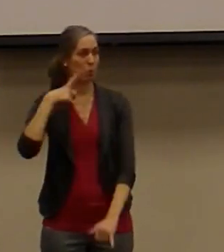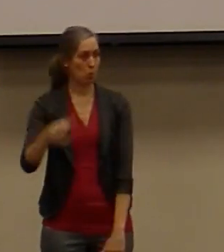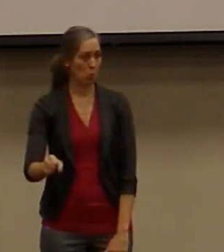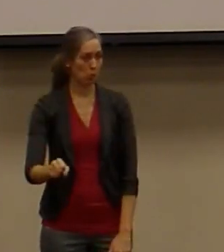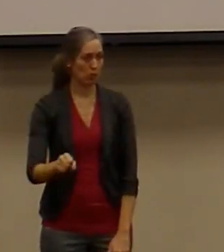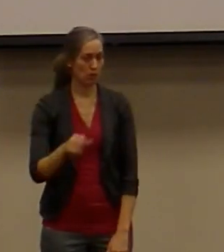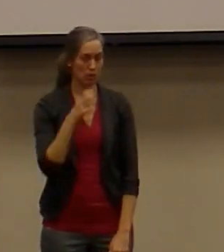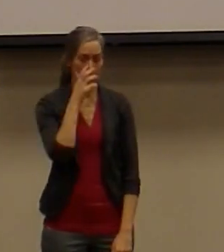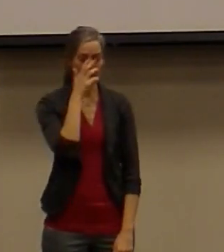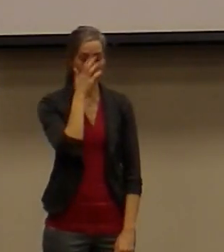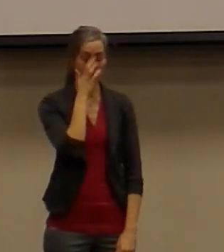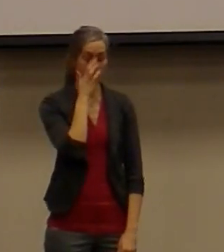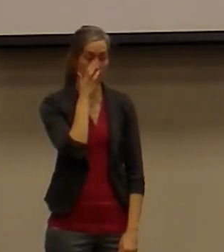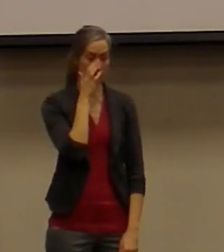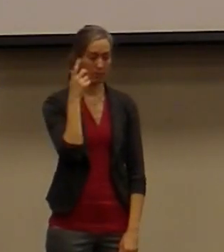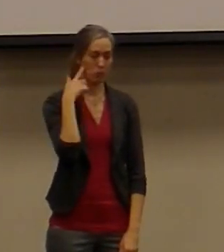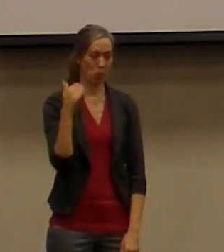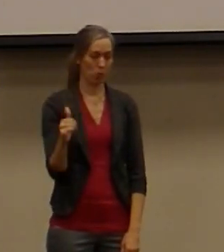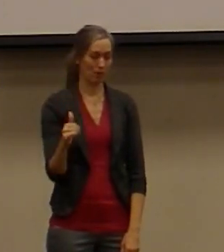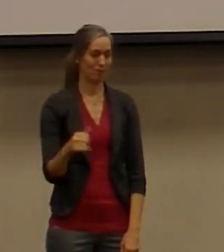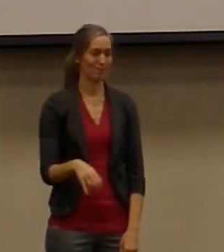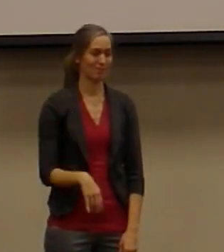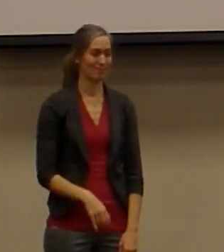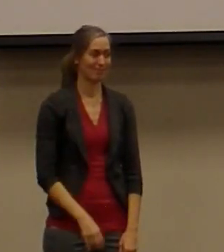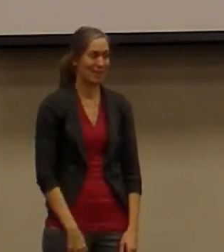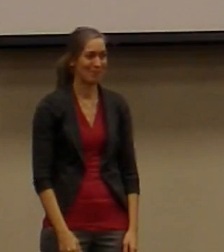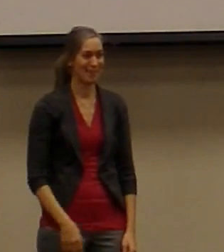And so they've been ratted out